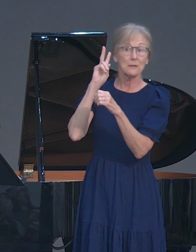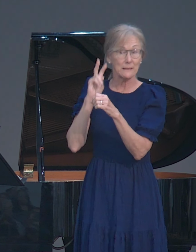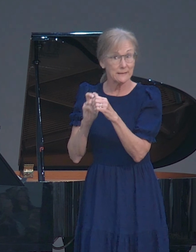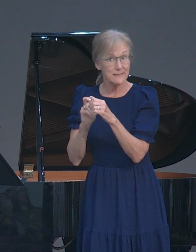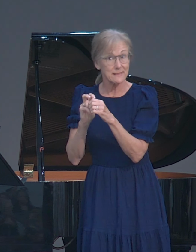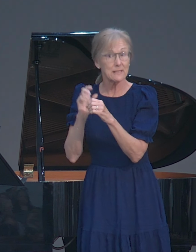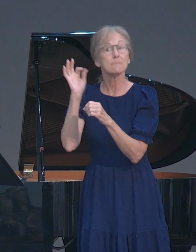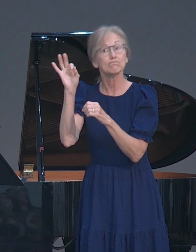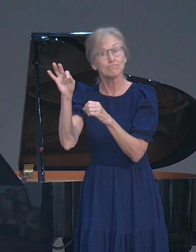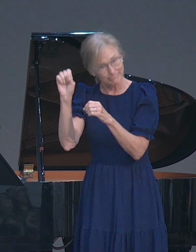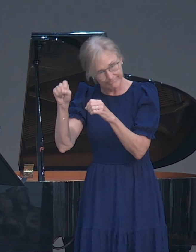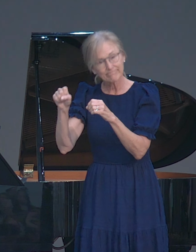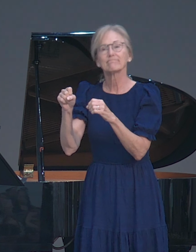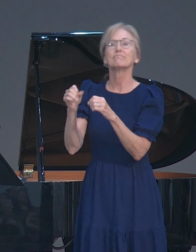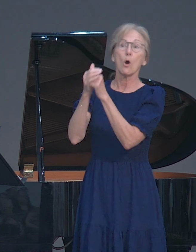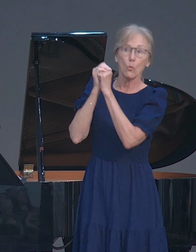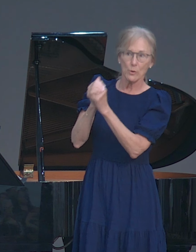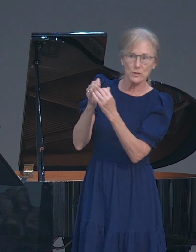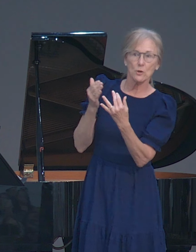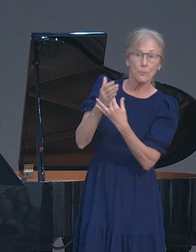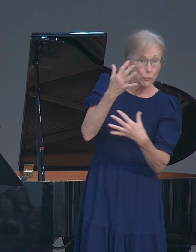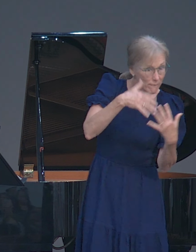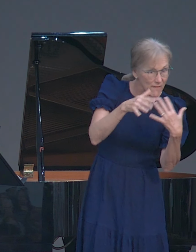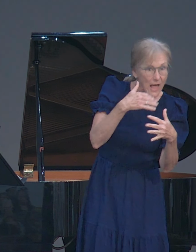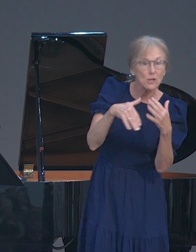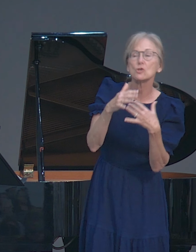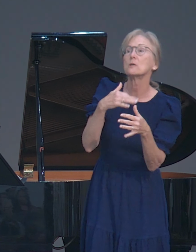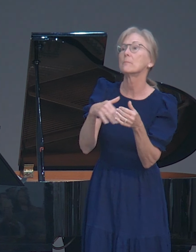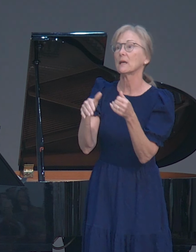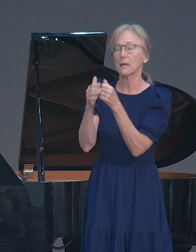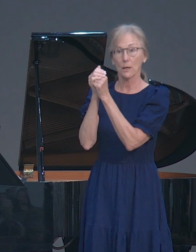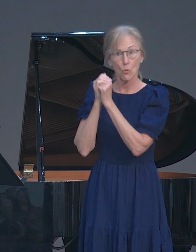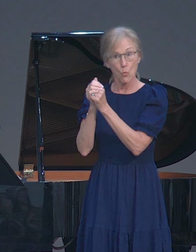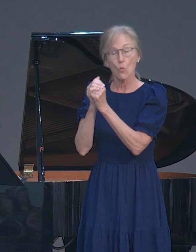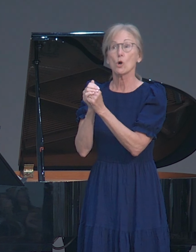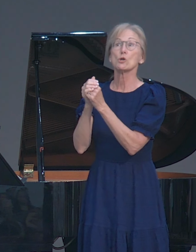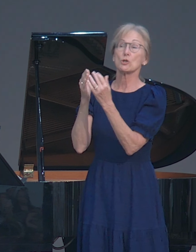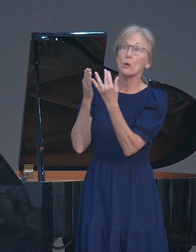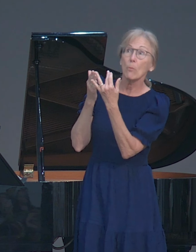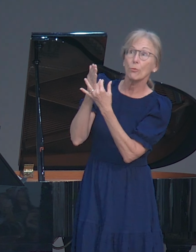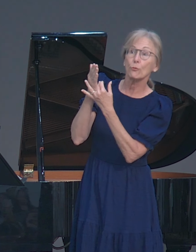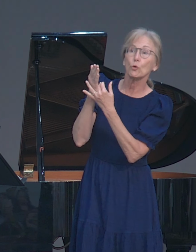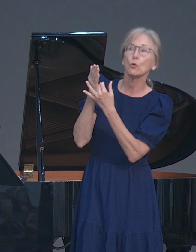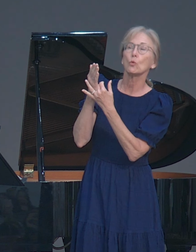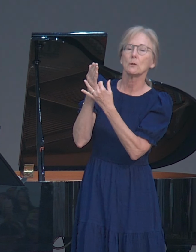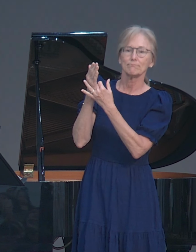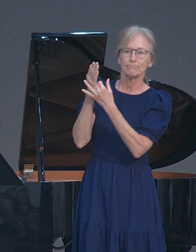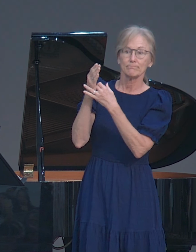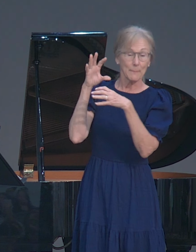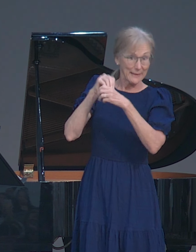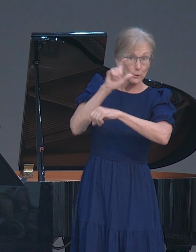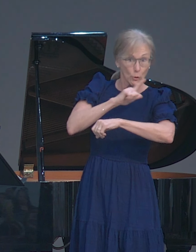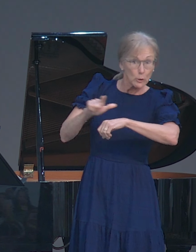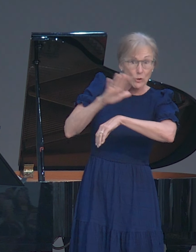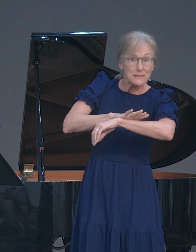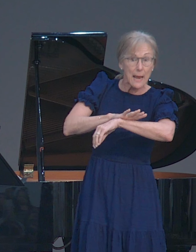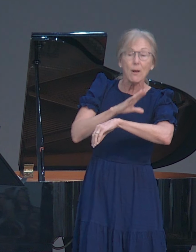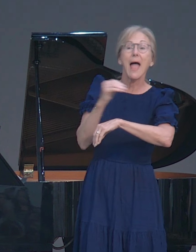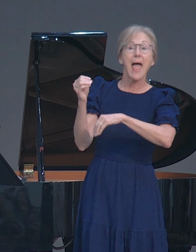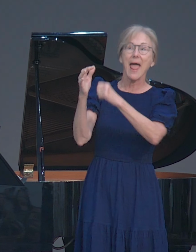God through fellowshipping with each other in the way that we fellowship. We worship God through observing the Lord's table, and we worship God